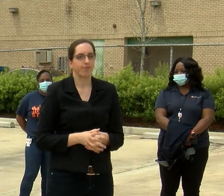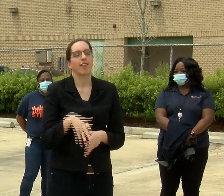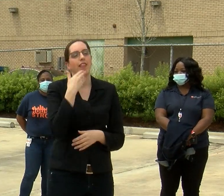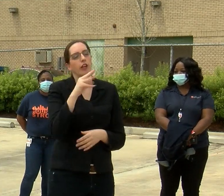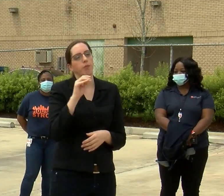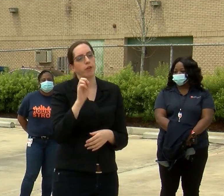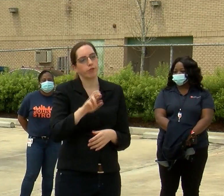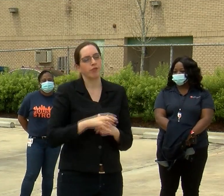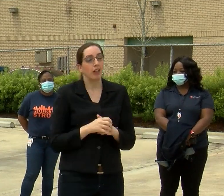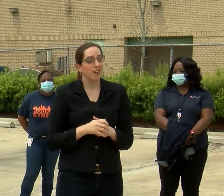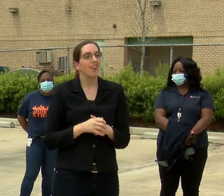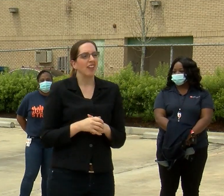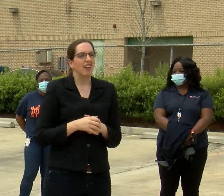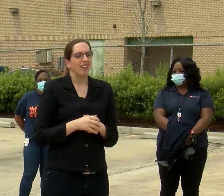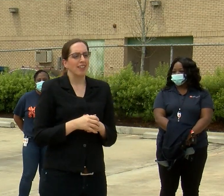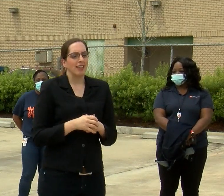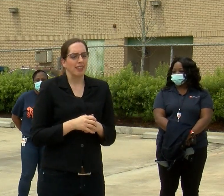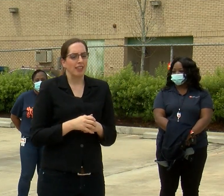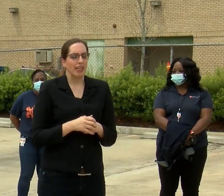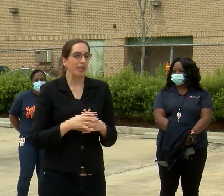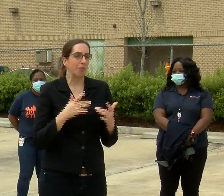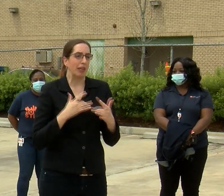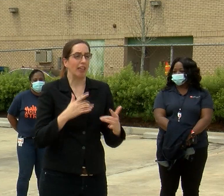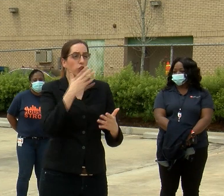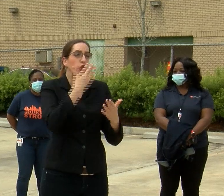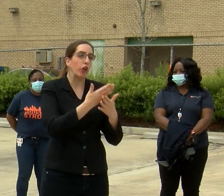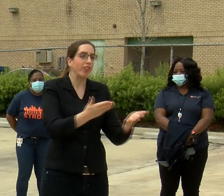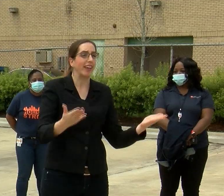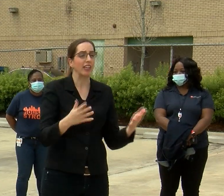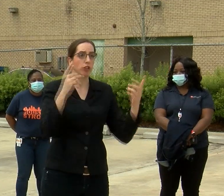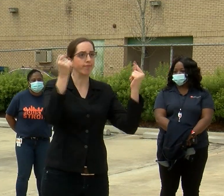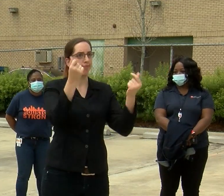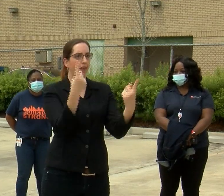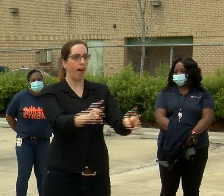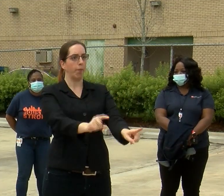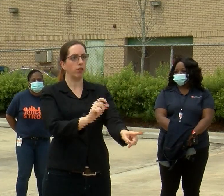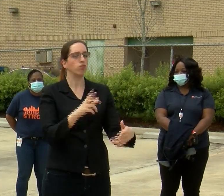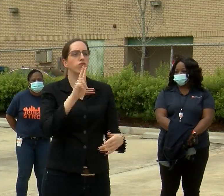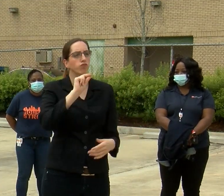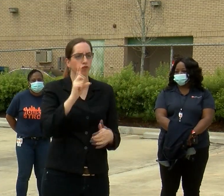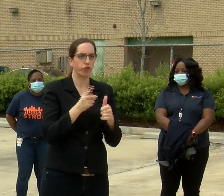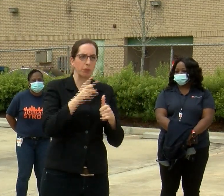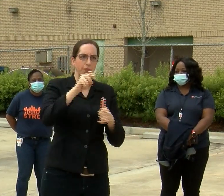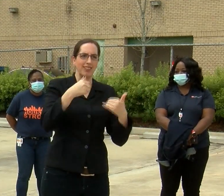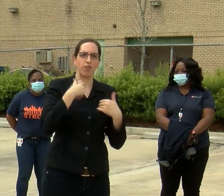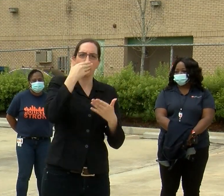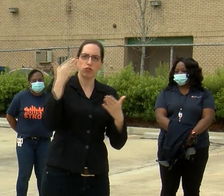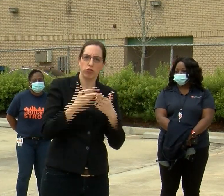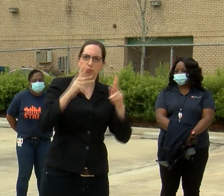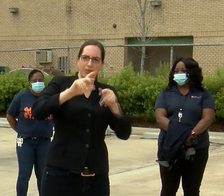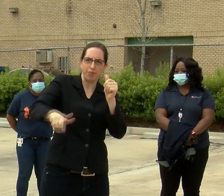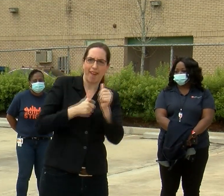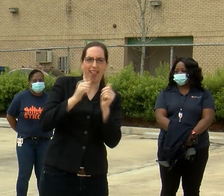Thank you, Mayor. Good things typically don't happen without good leadership, good elected leaderships. And so I